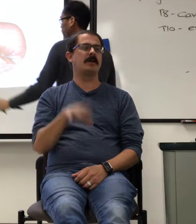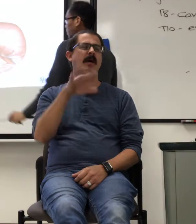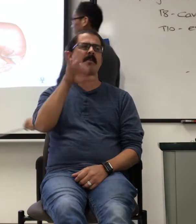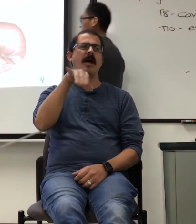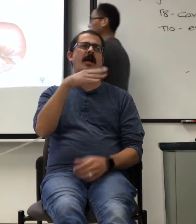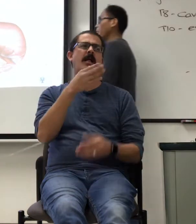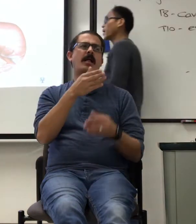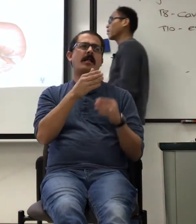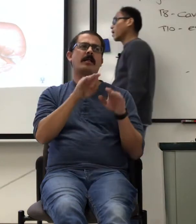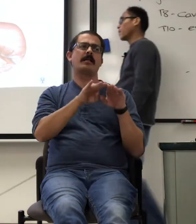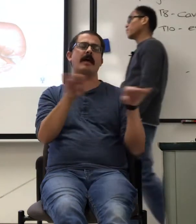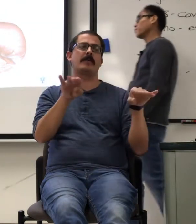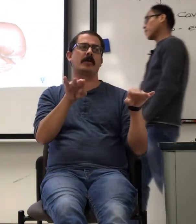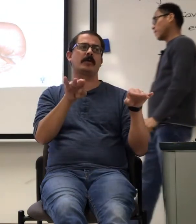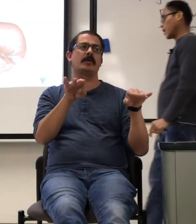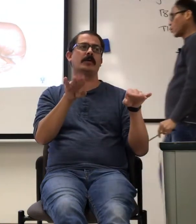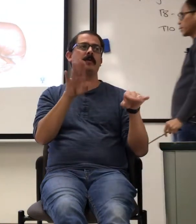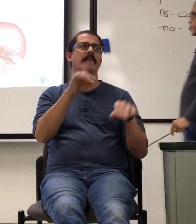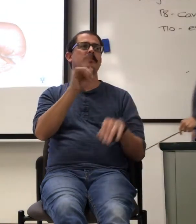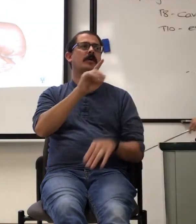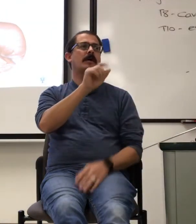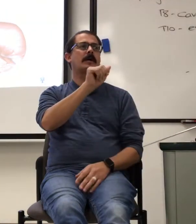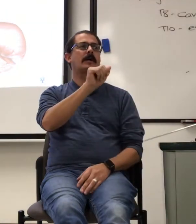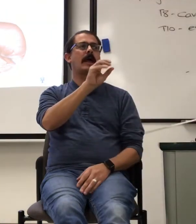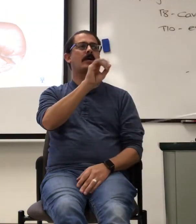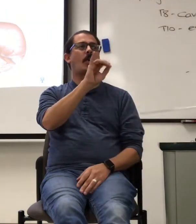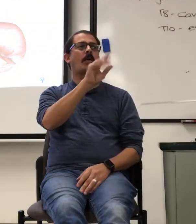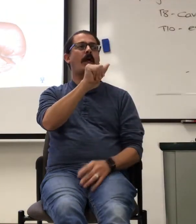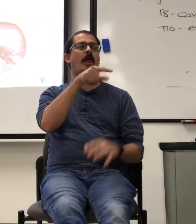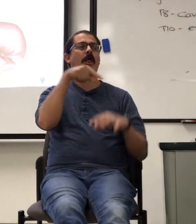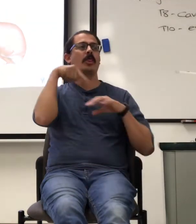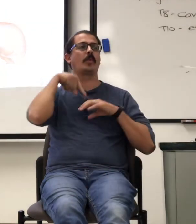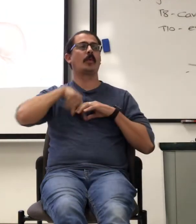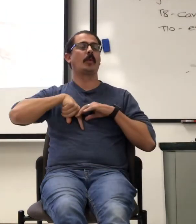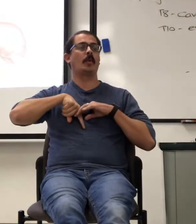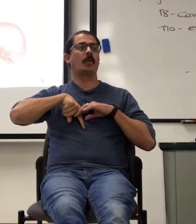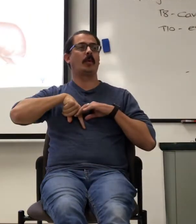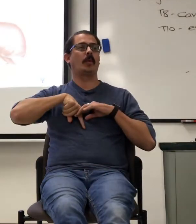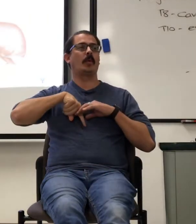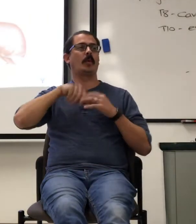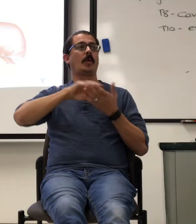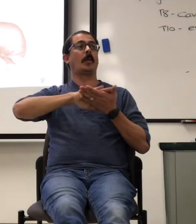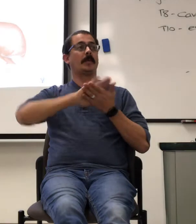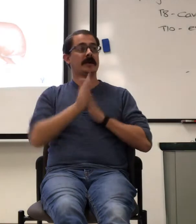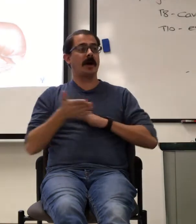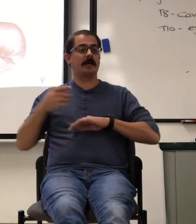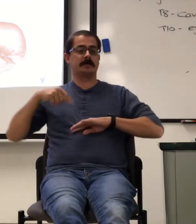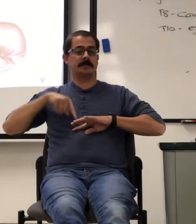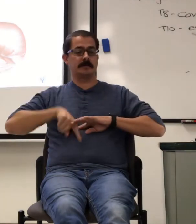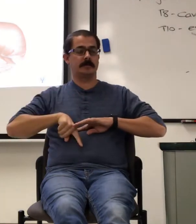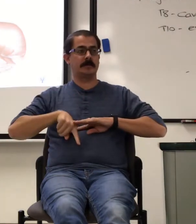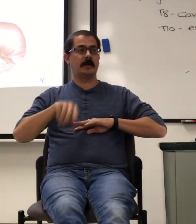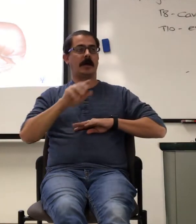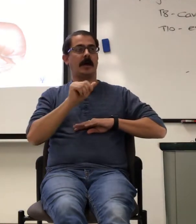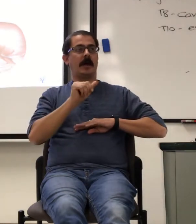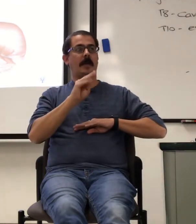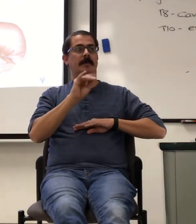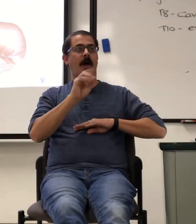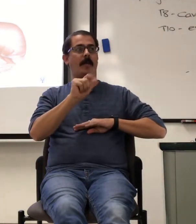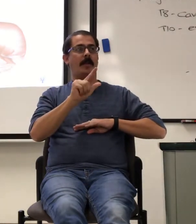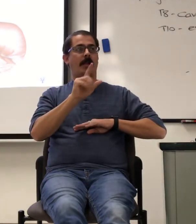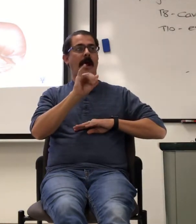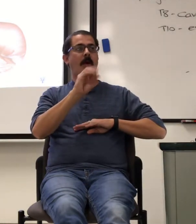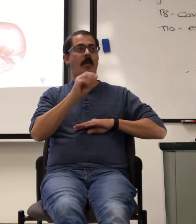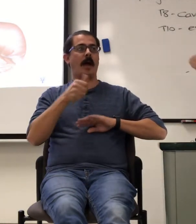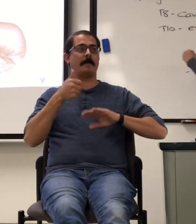level, that's where the aorta goes through there and becomes the abdominal aorta past that